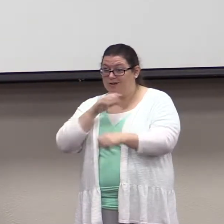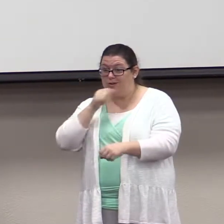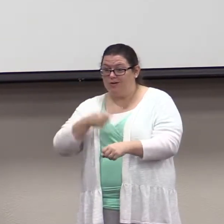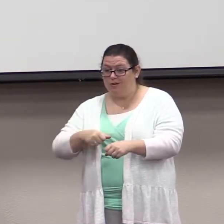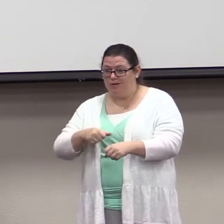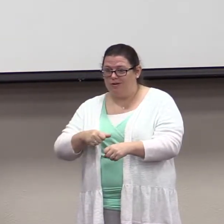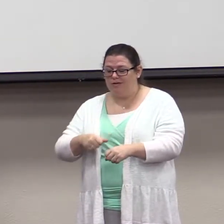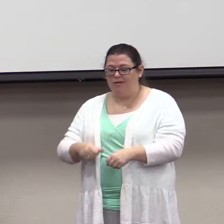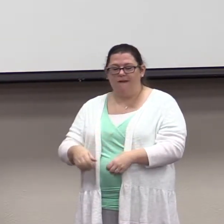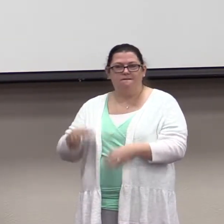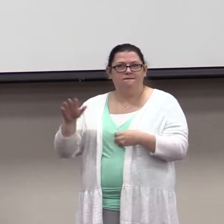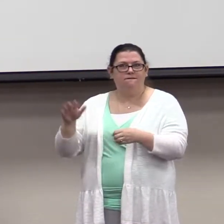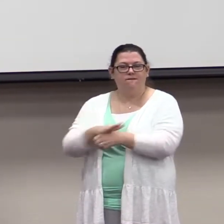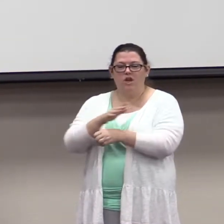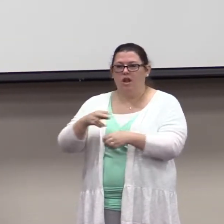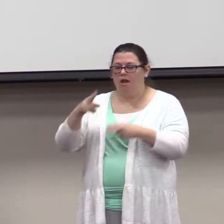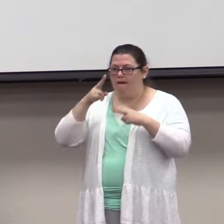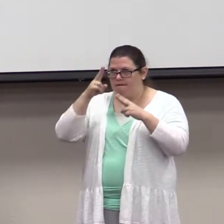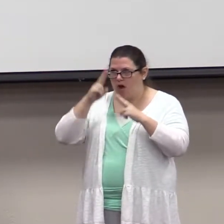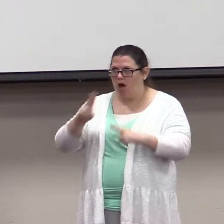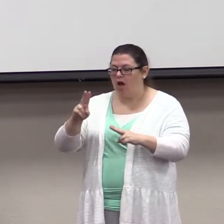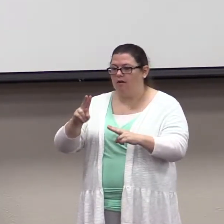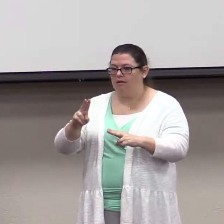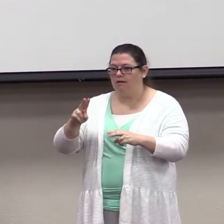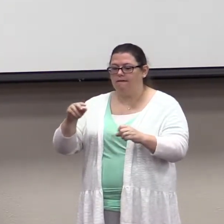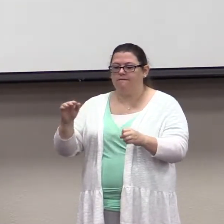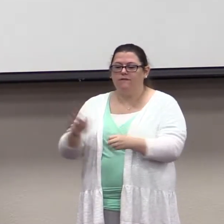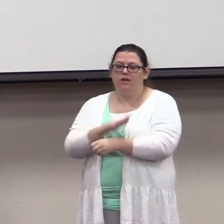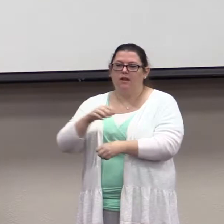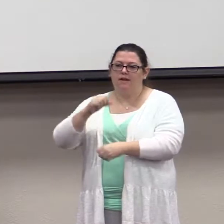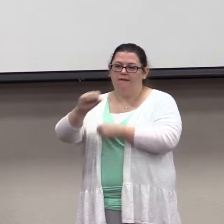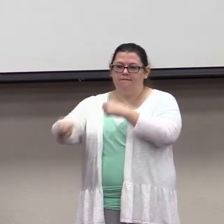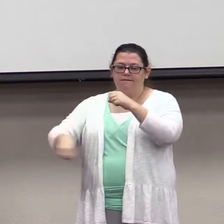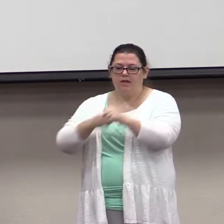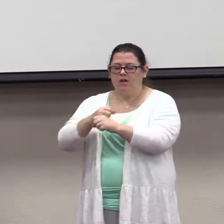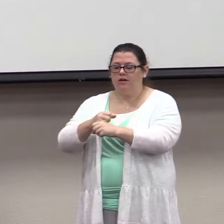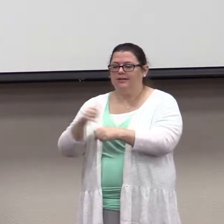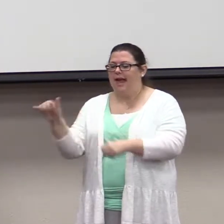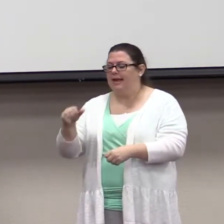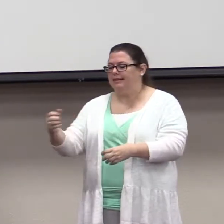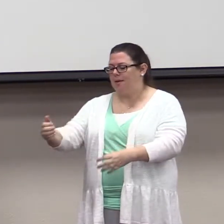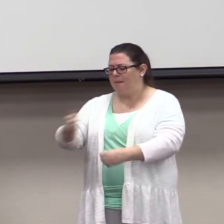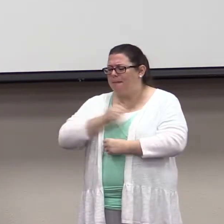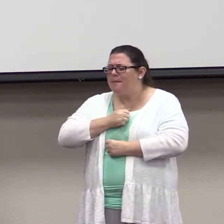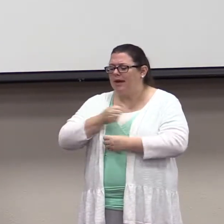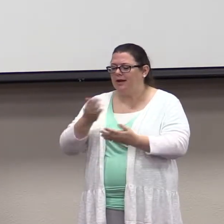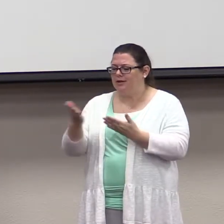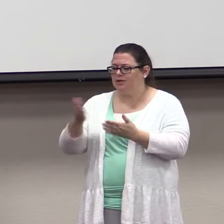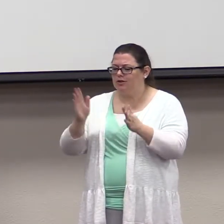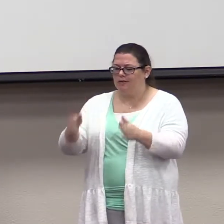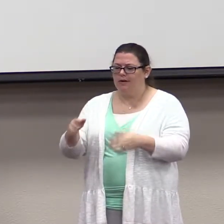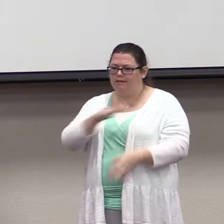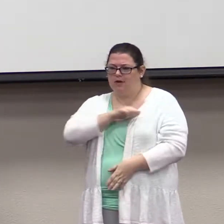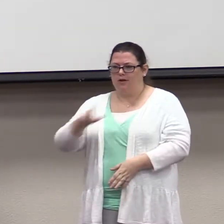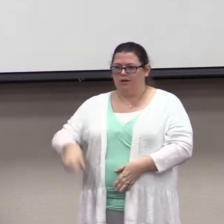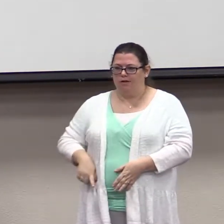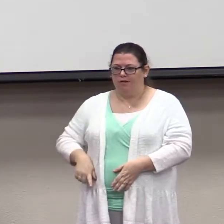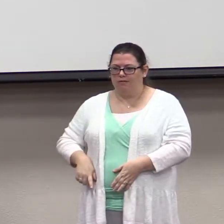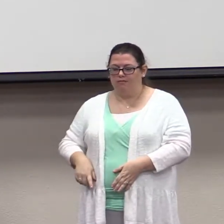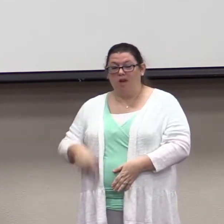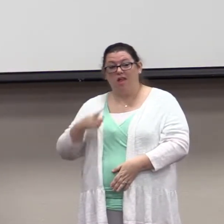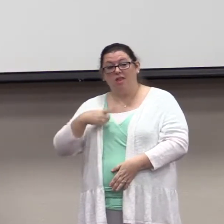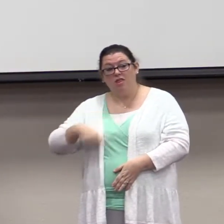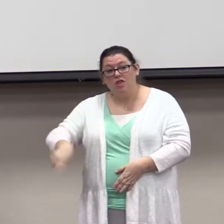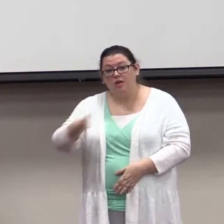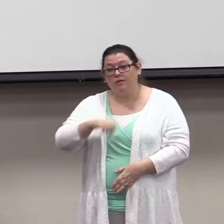and full of years as a mighty servant of the Lord. So here we have the facts of the life of Joshua, born Hoshea,